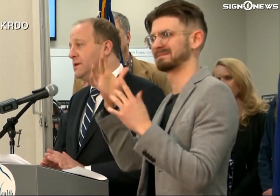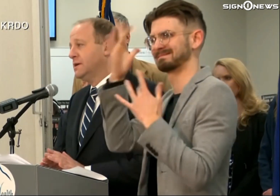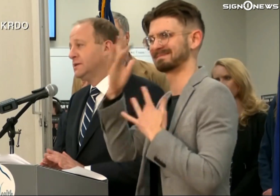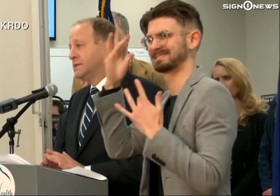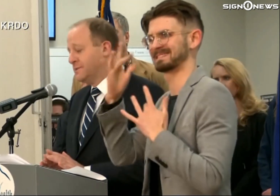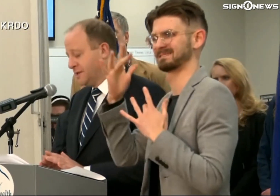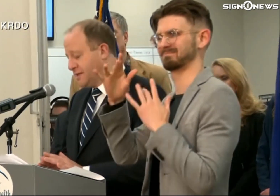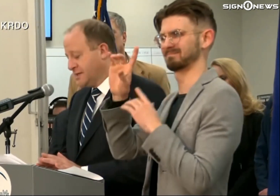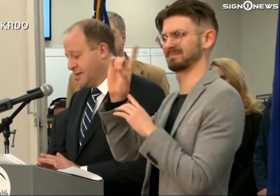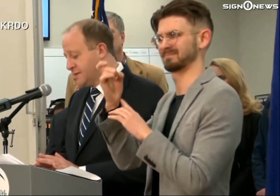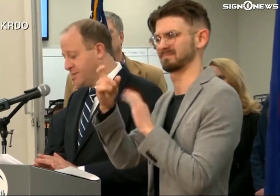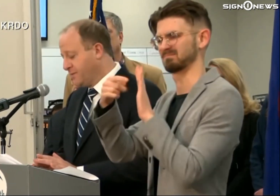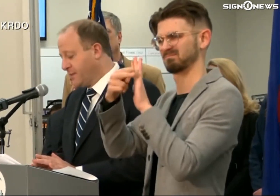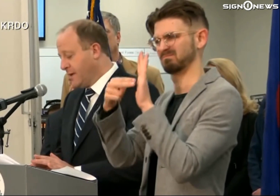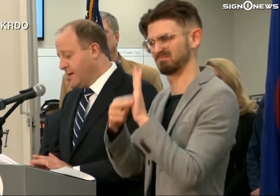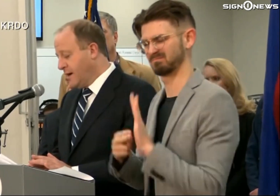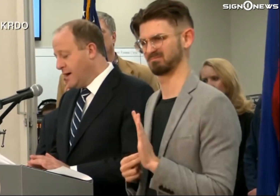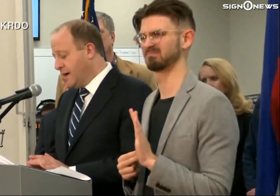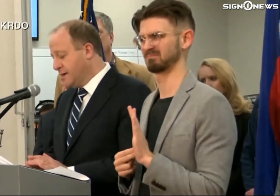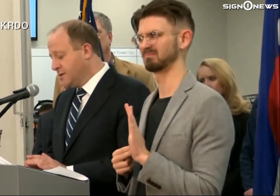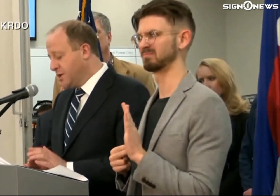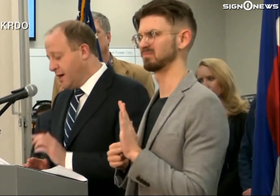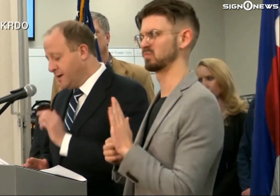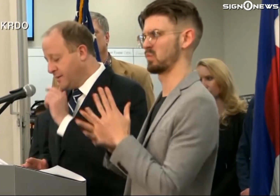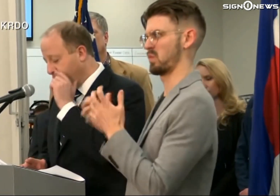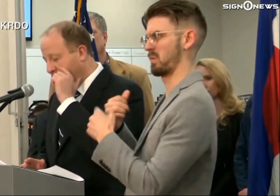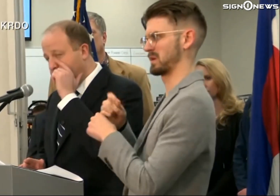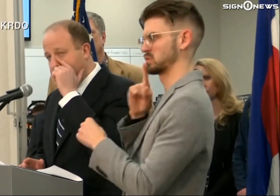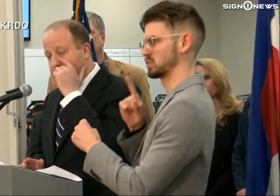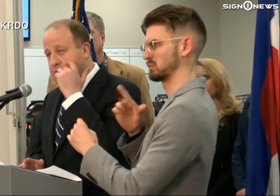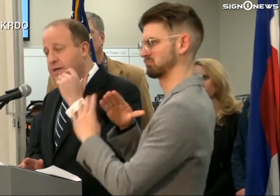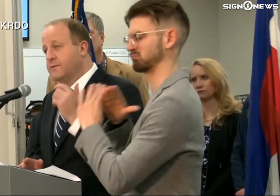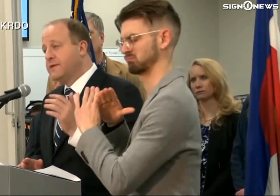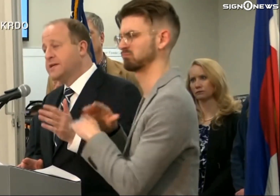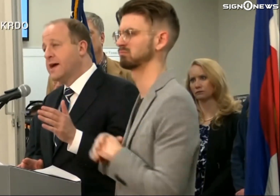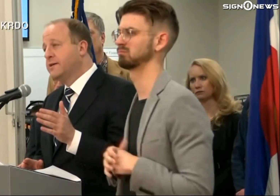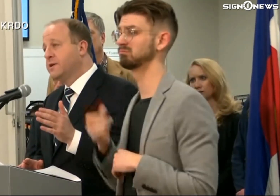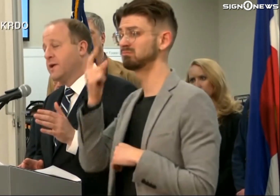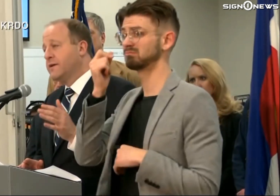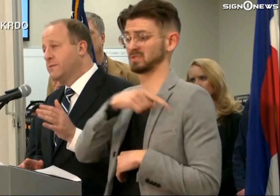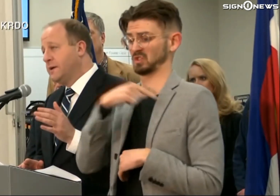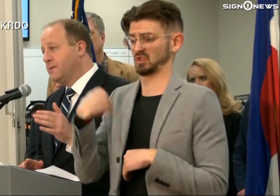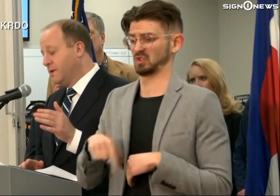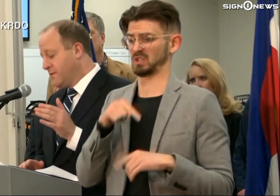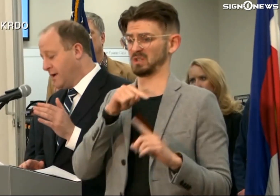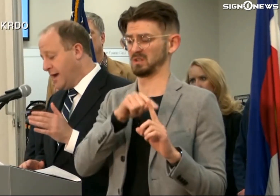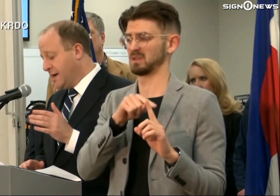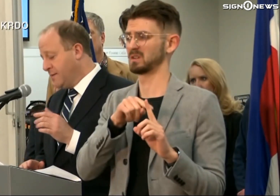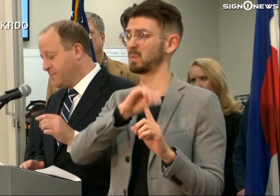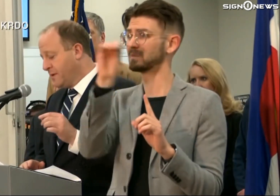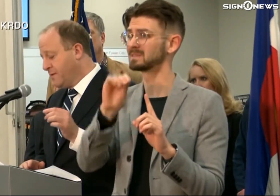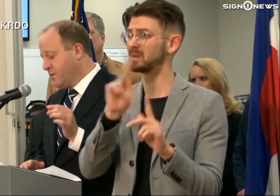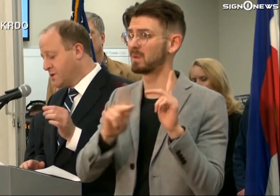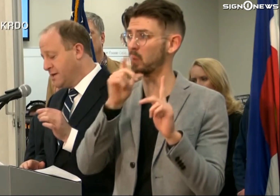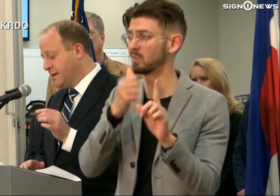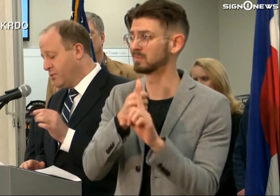with some statistics, in China, the fatality rate for people over